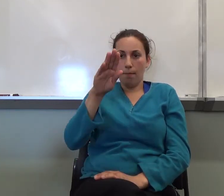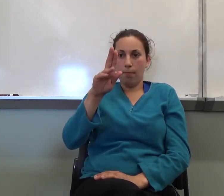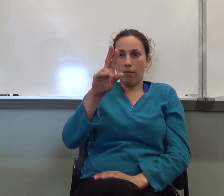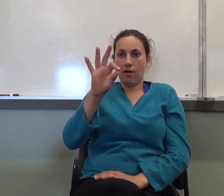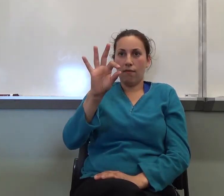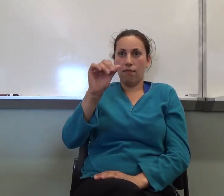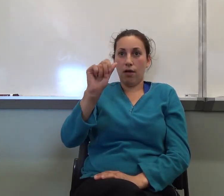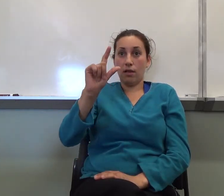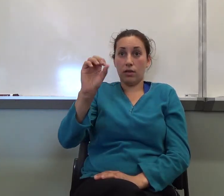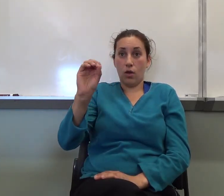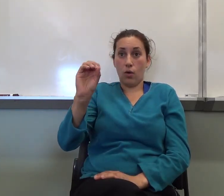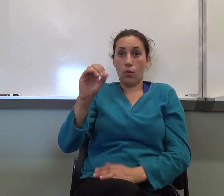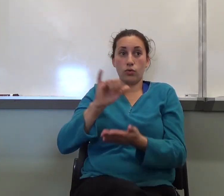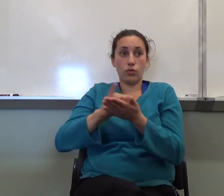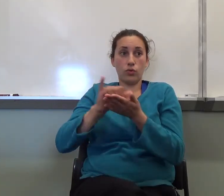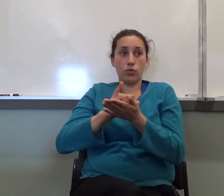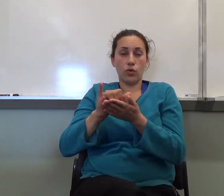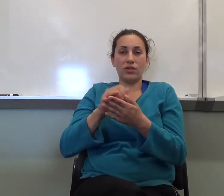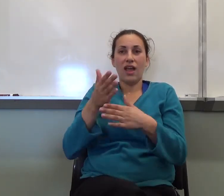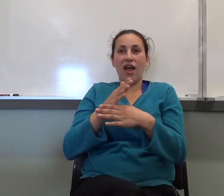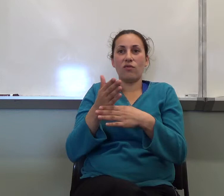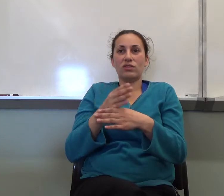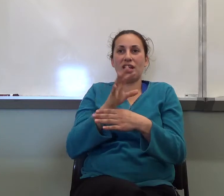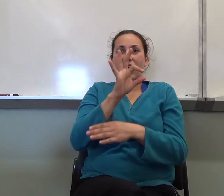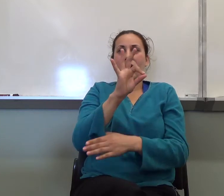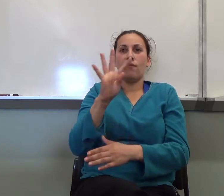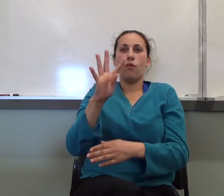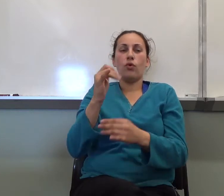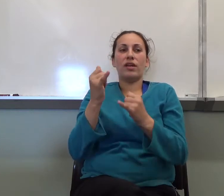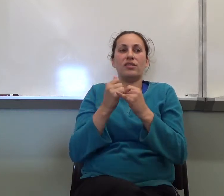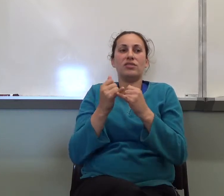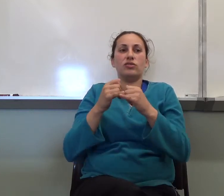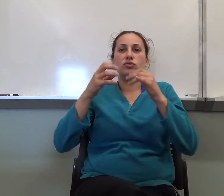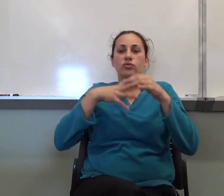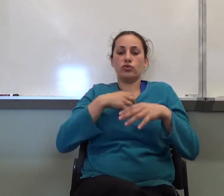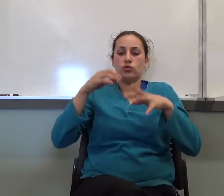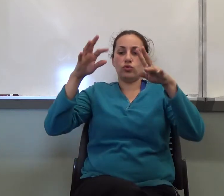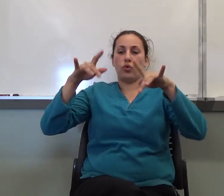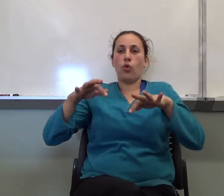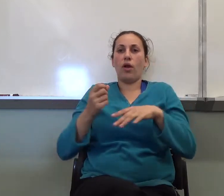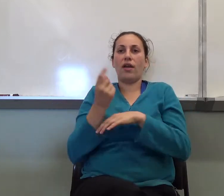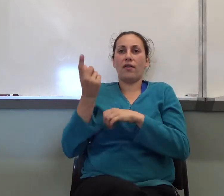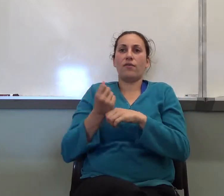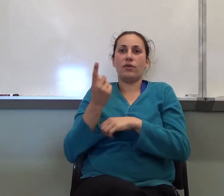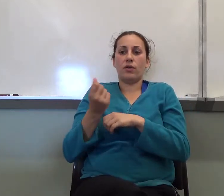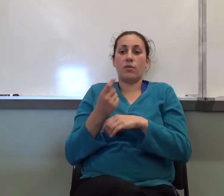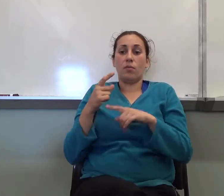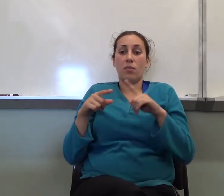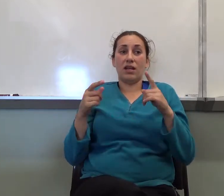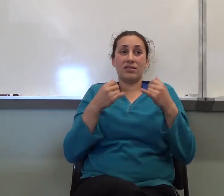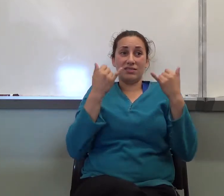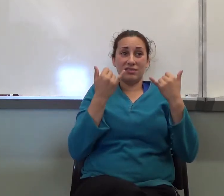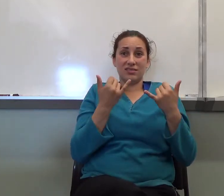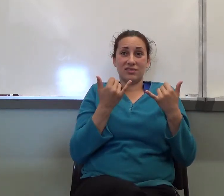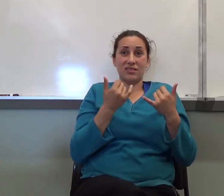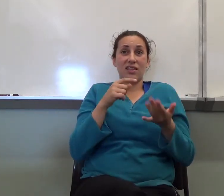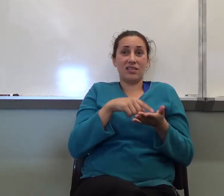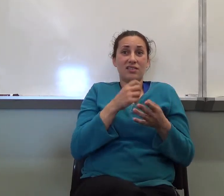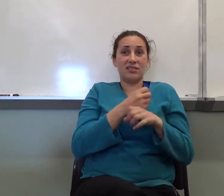94 inches of snow each year. This year, it had 120% of the normal annual snowfall. How much snow did